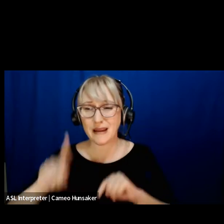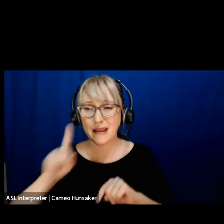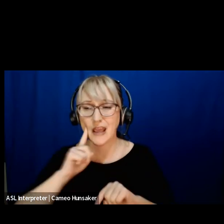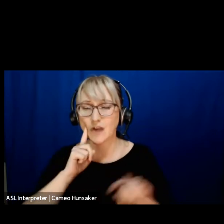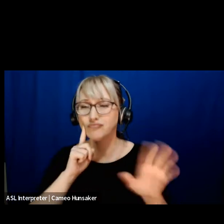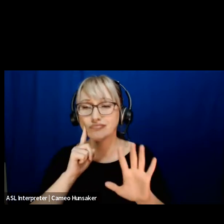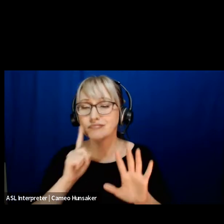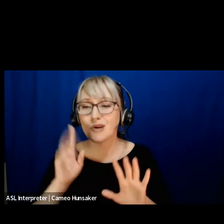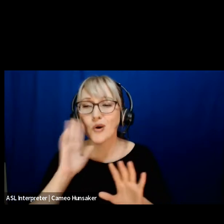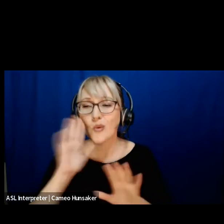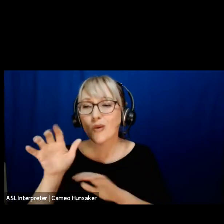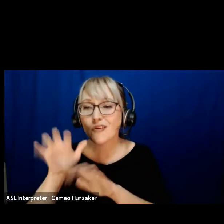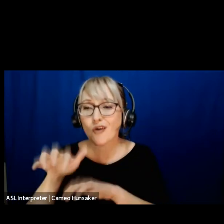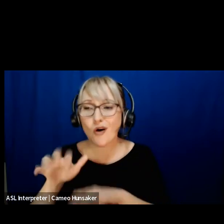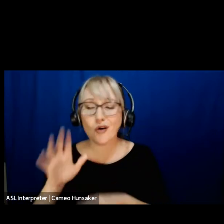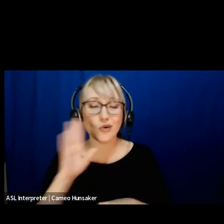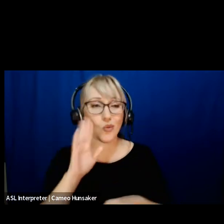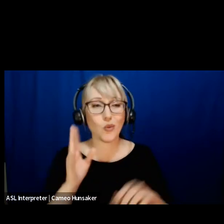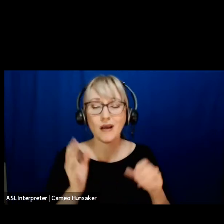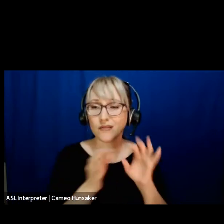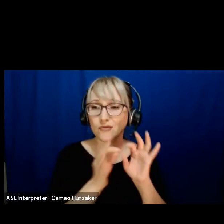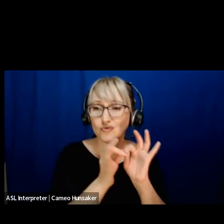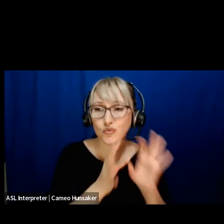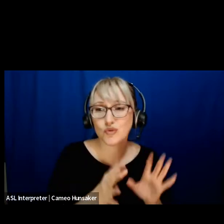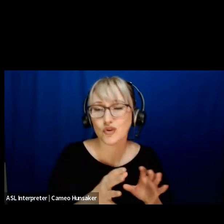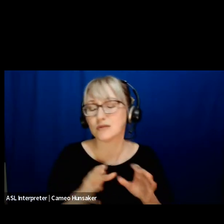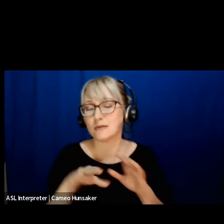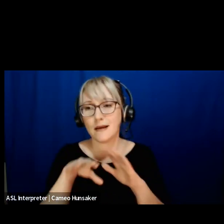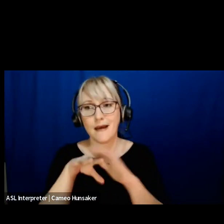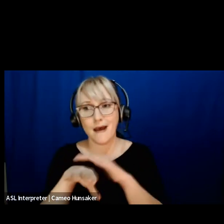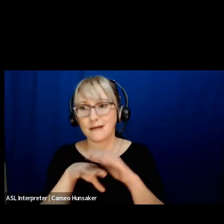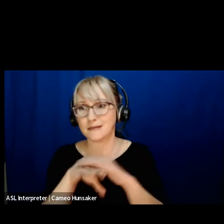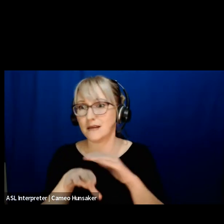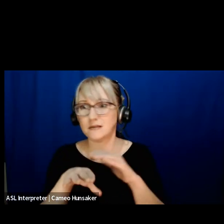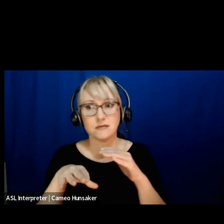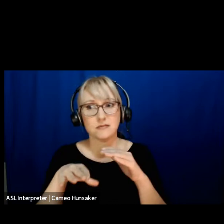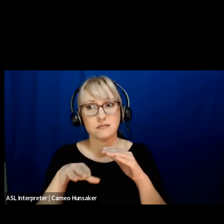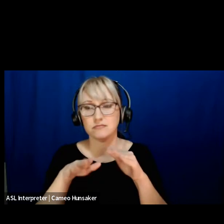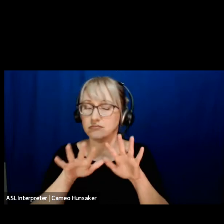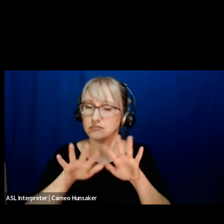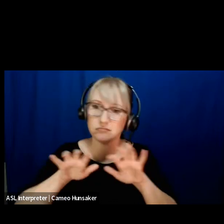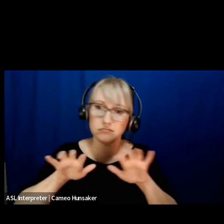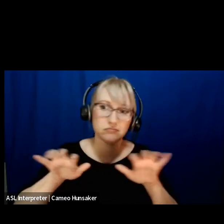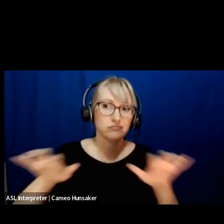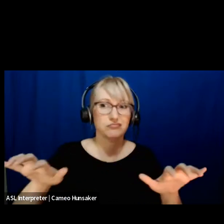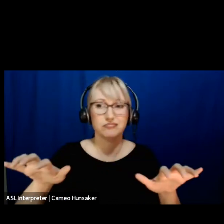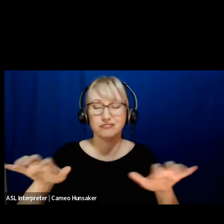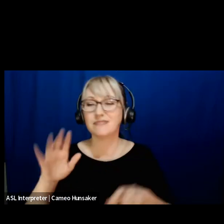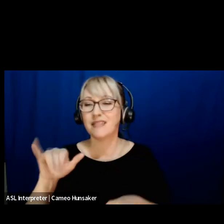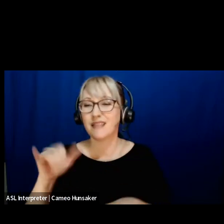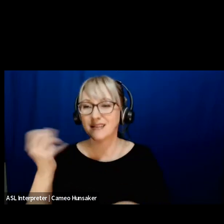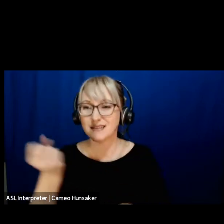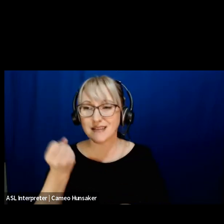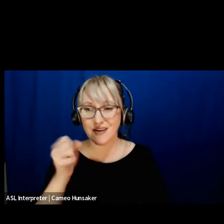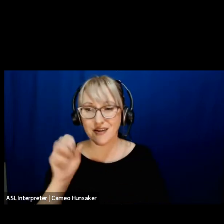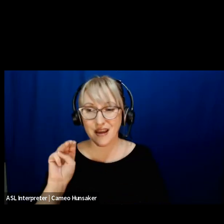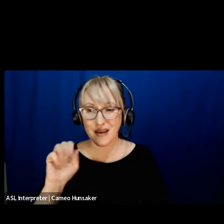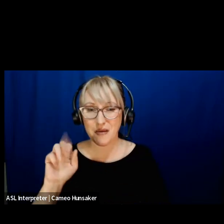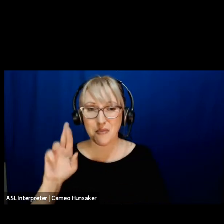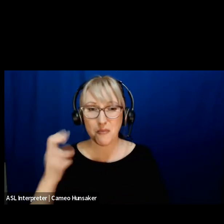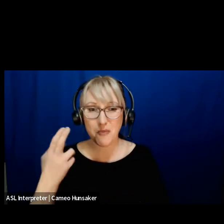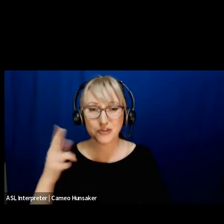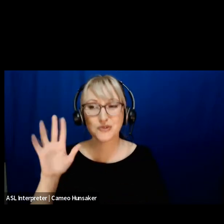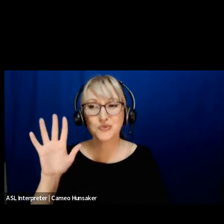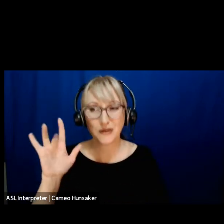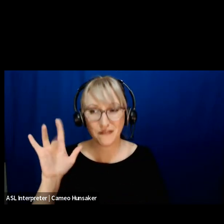language interpreters. We're going to have a lot of access at our event on Saturday, March 25th. So I want to make sure you